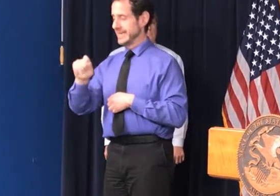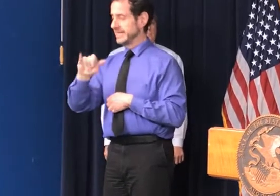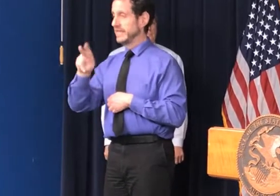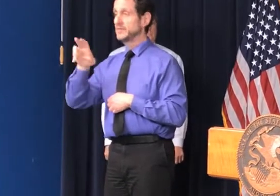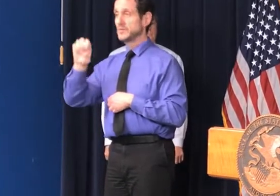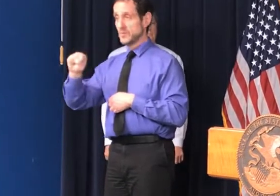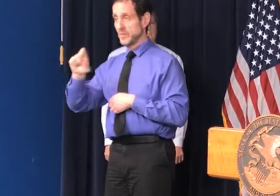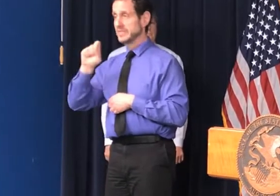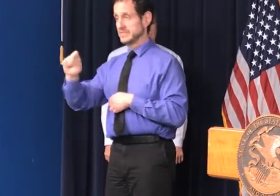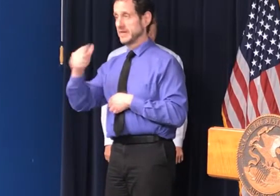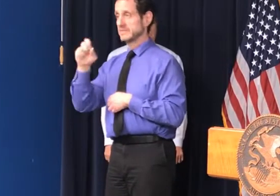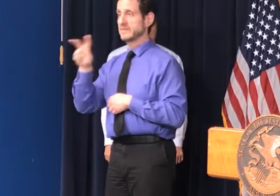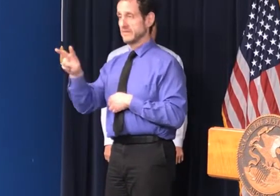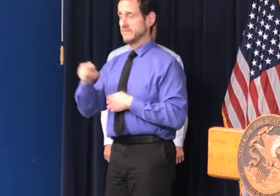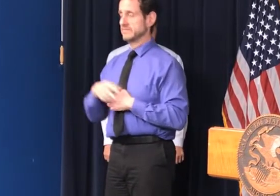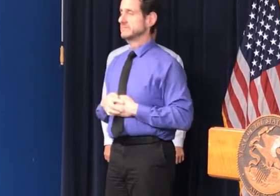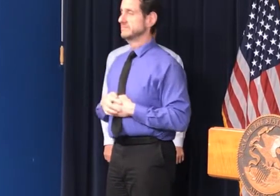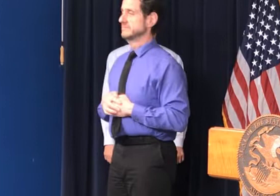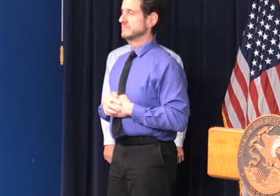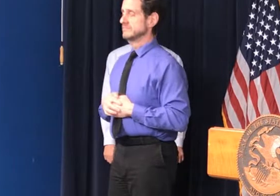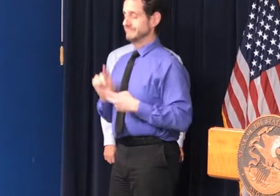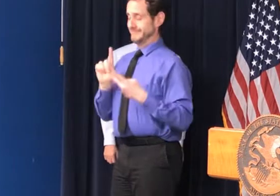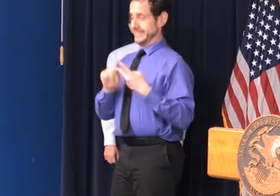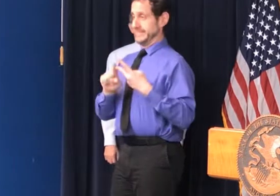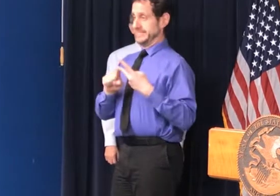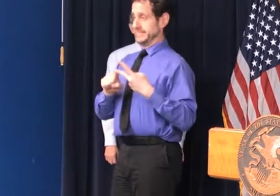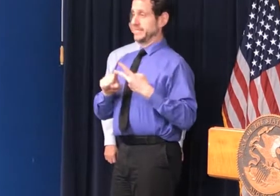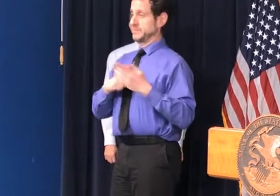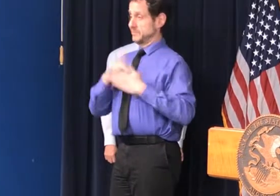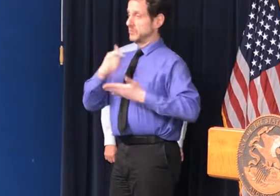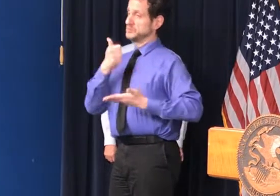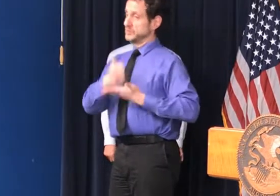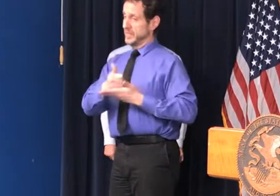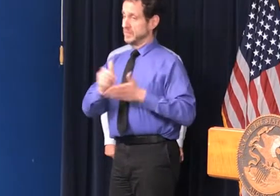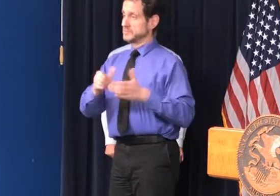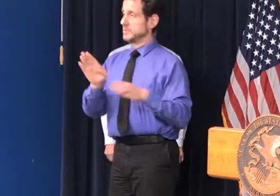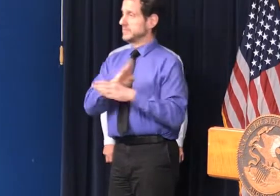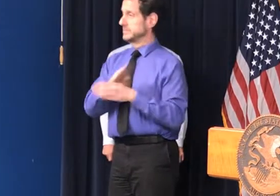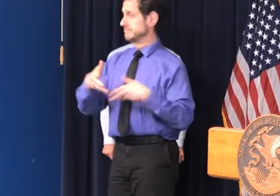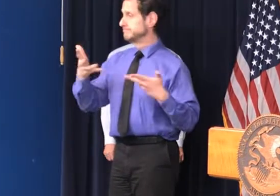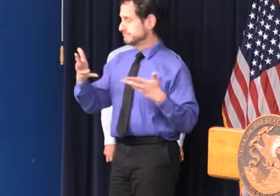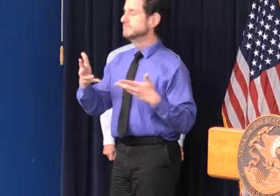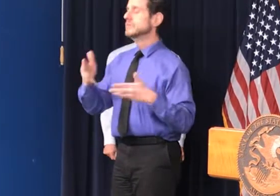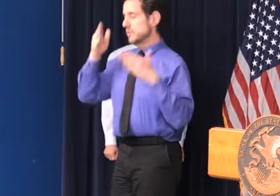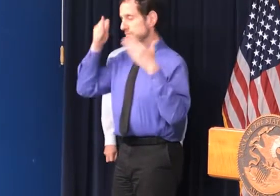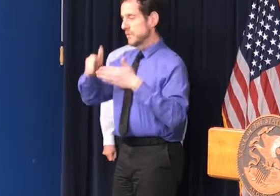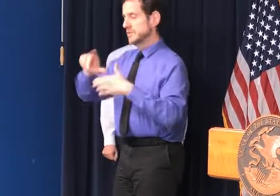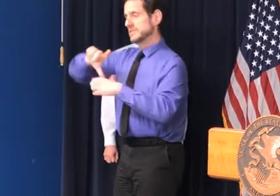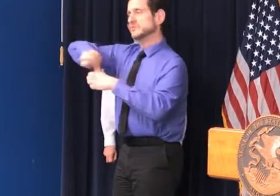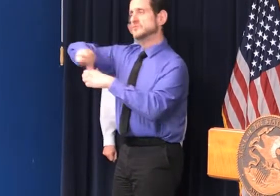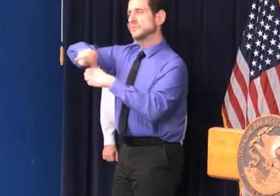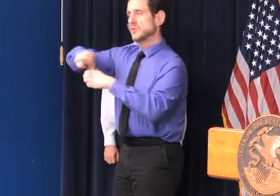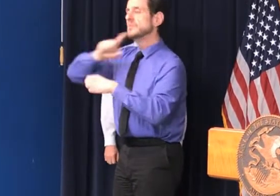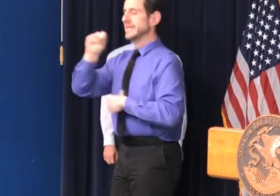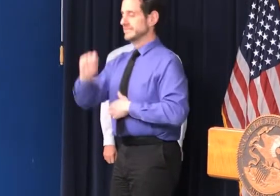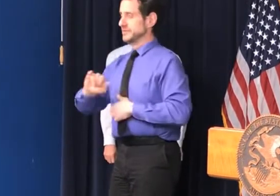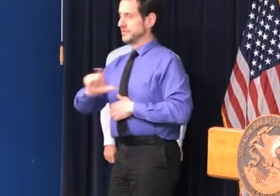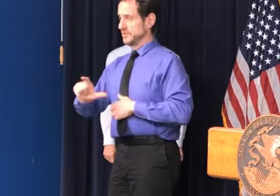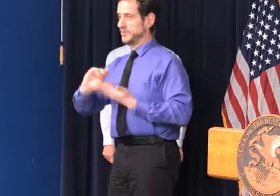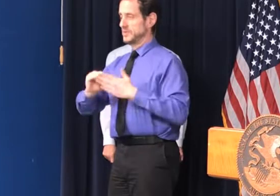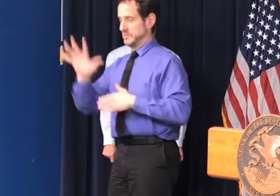coronavirus.illinois.gov. Our second small business program also focuses on our suburban and downstate